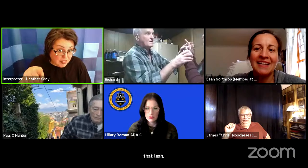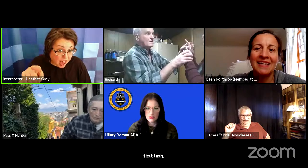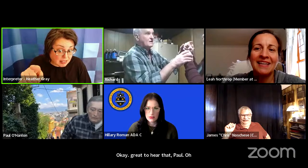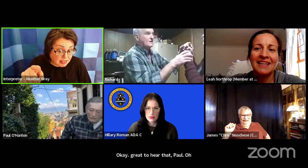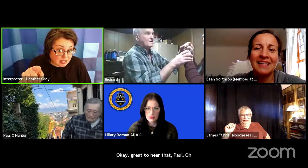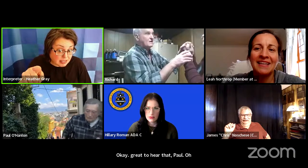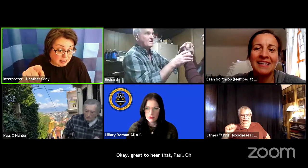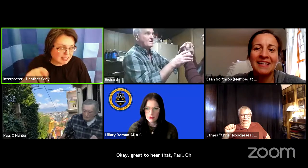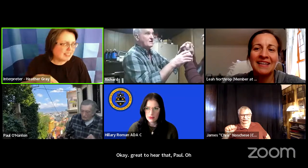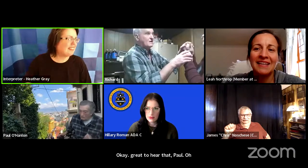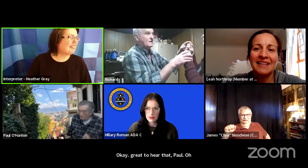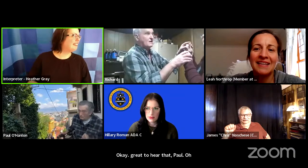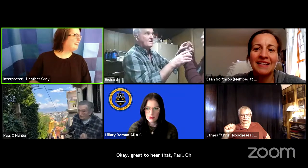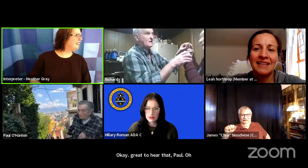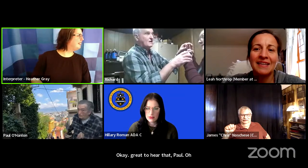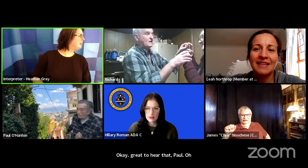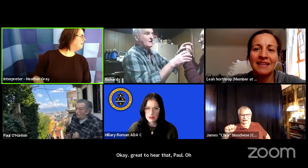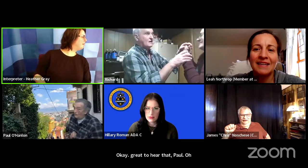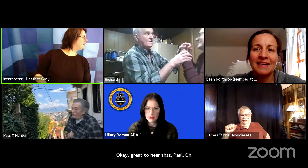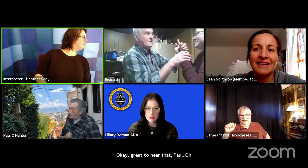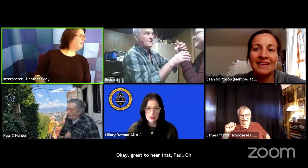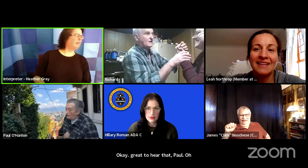Oh.